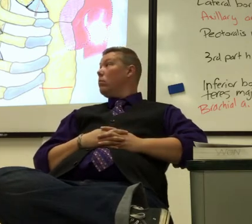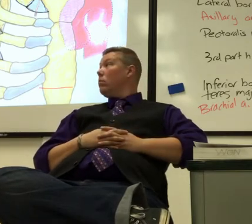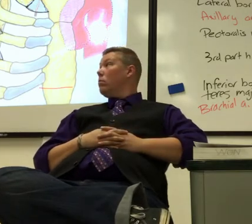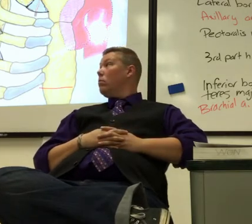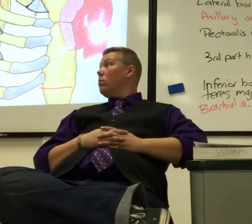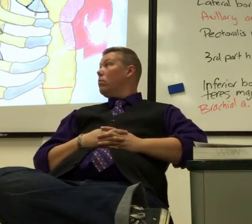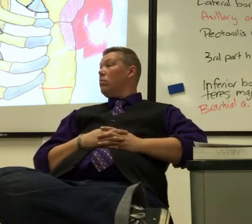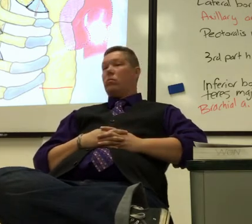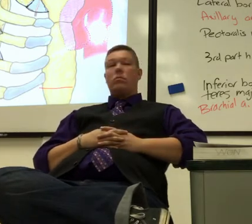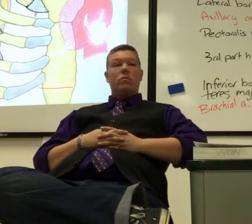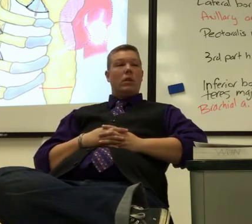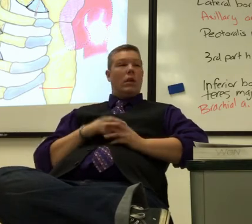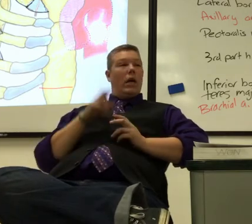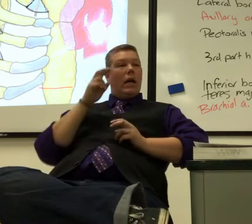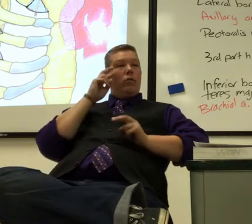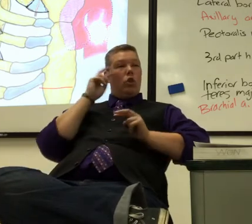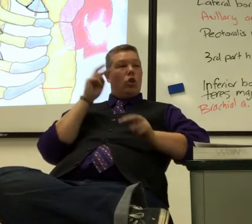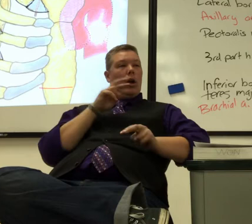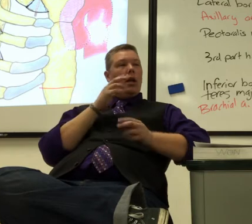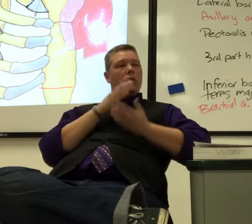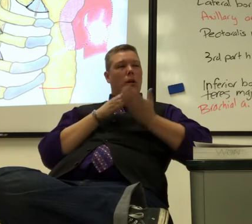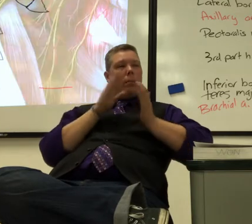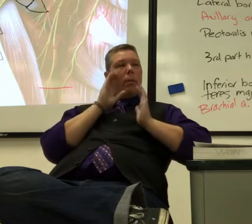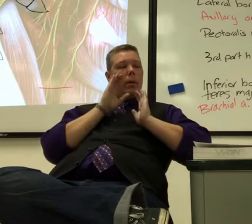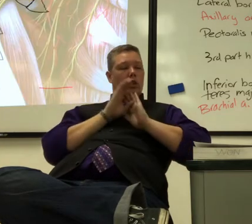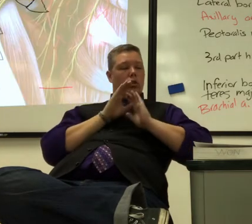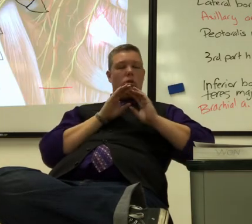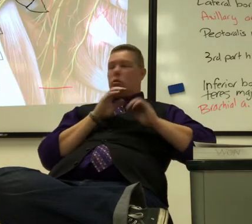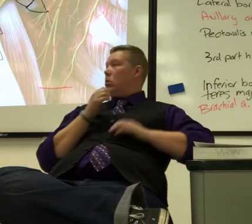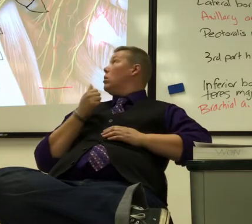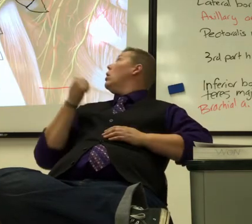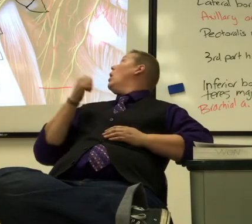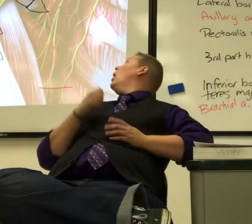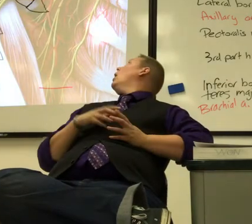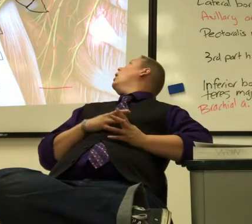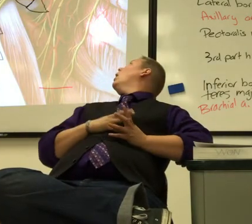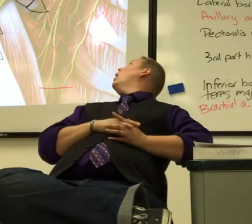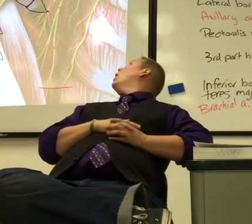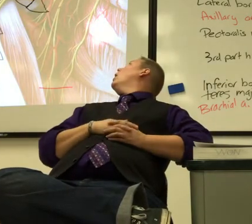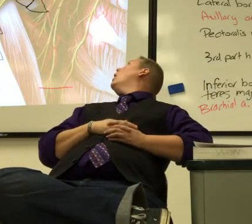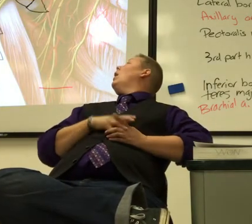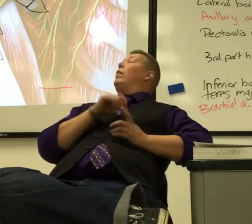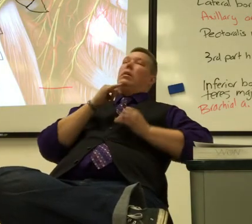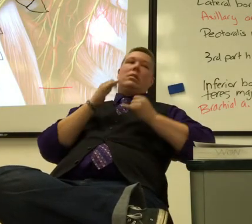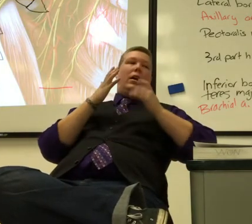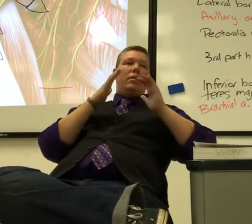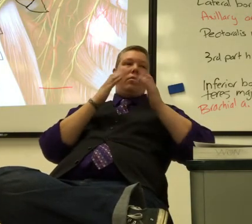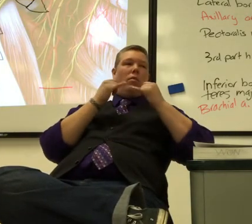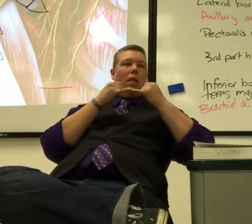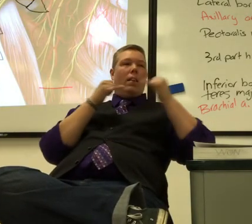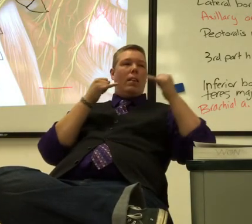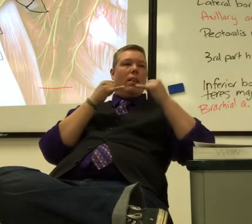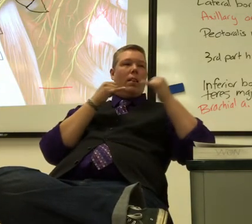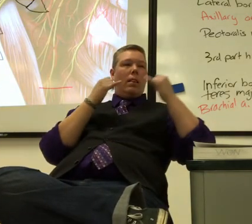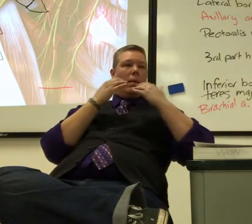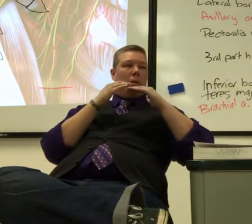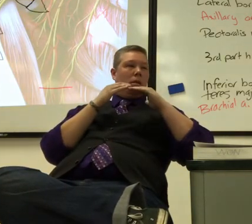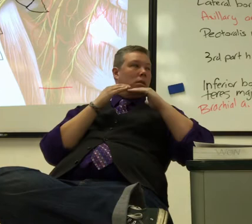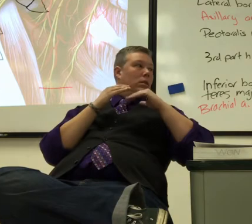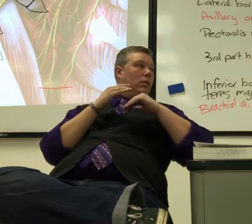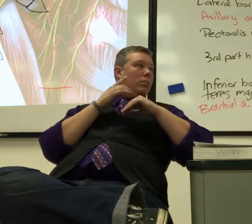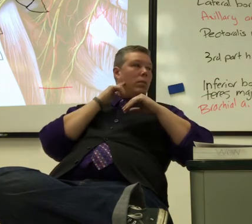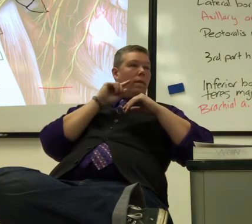All right, so if you look at some atlas pictures, here are the limits of the axillary artery. And I couldn't point to the first rib because it's not